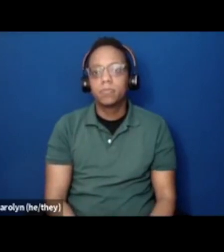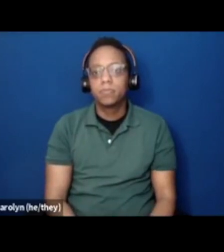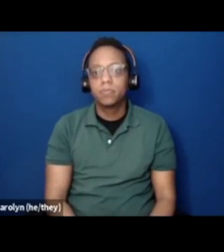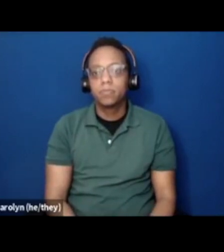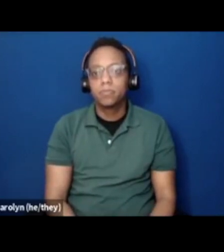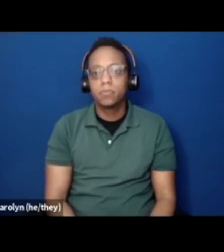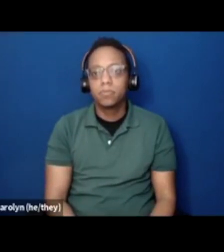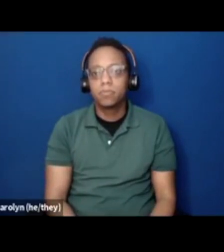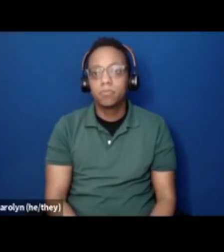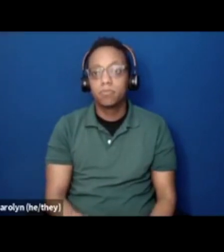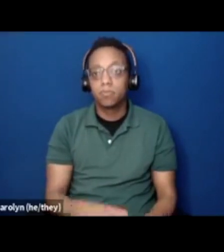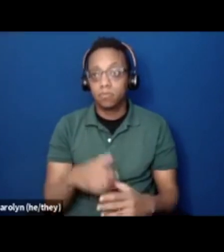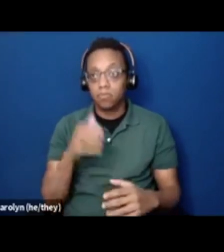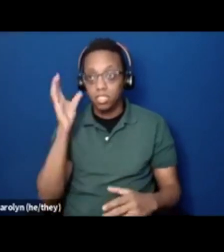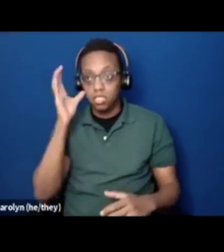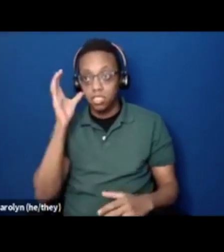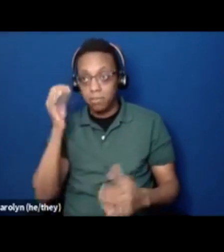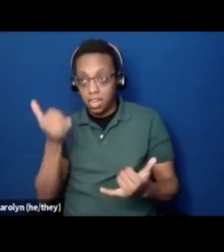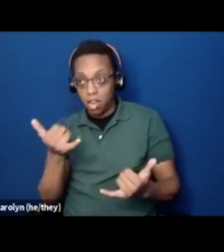Ciora. Is that, can you hear me now?